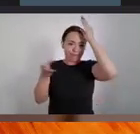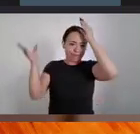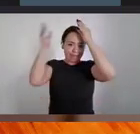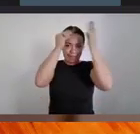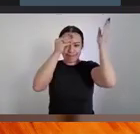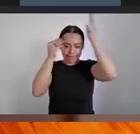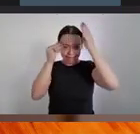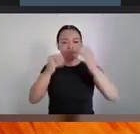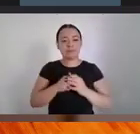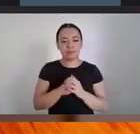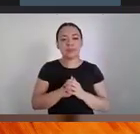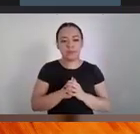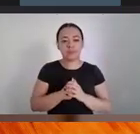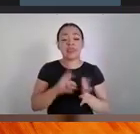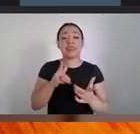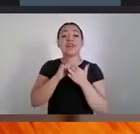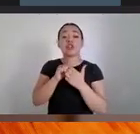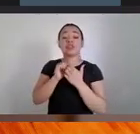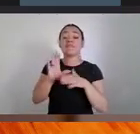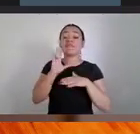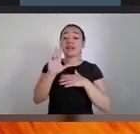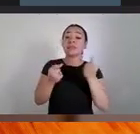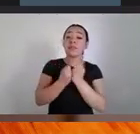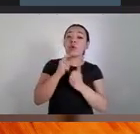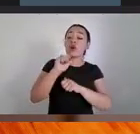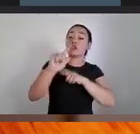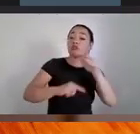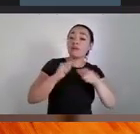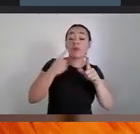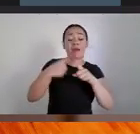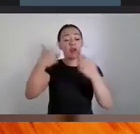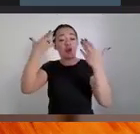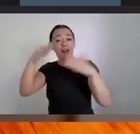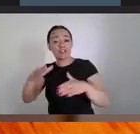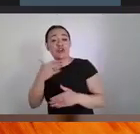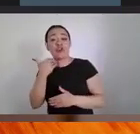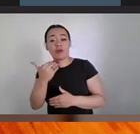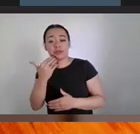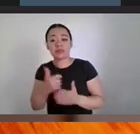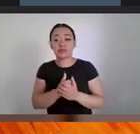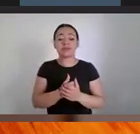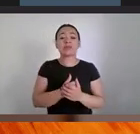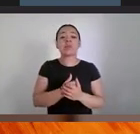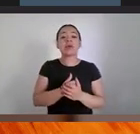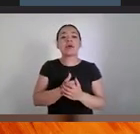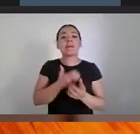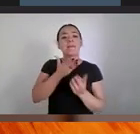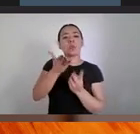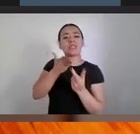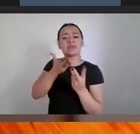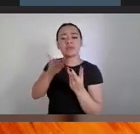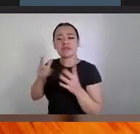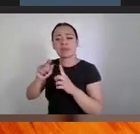The fellowship funds supported Anna's travel and accommodation costs. This multidisciplinary project explored